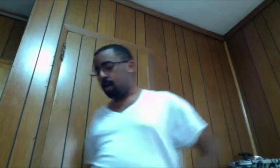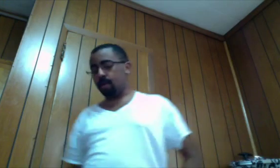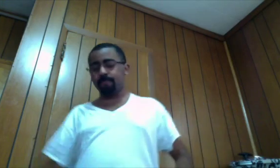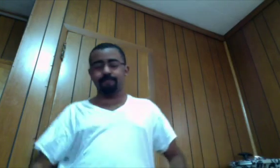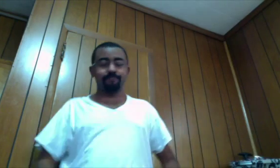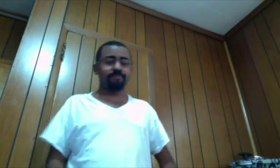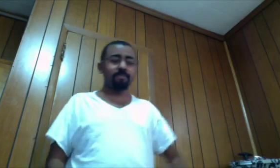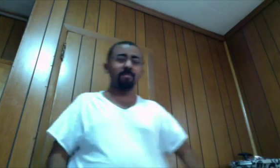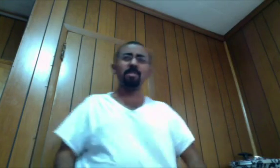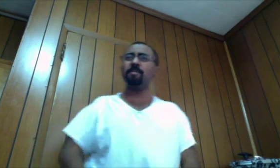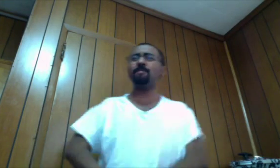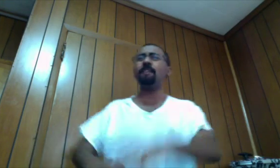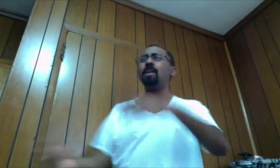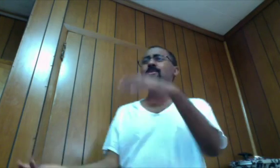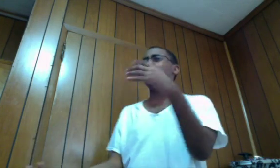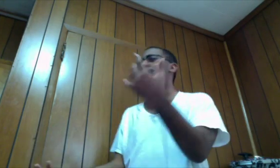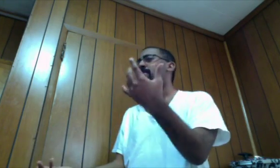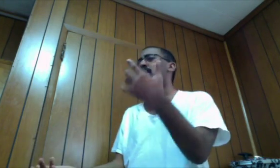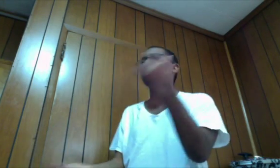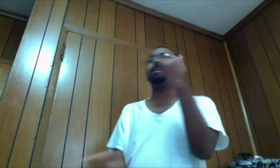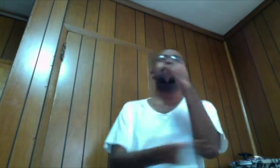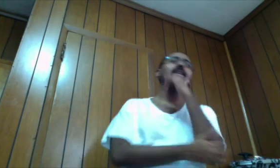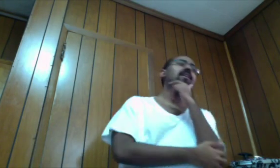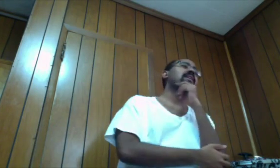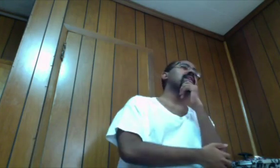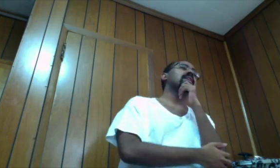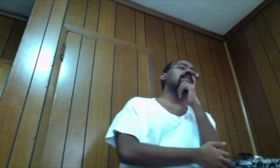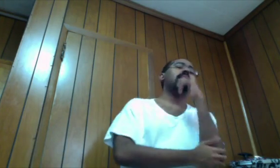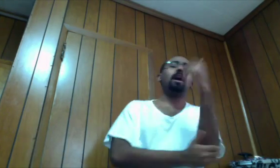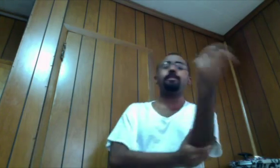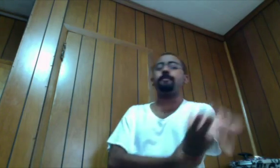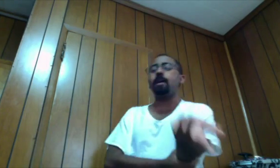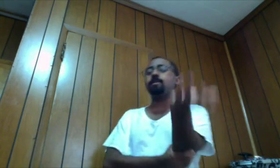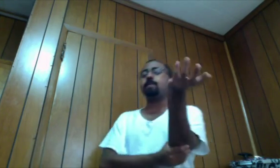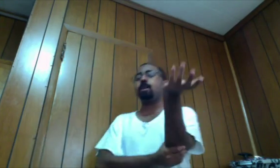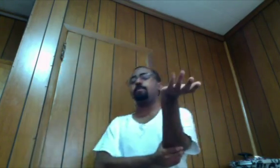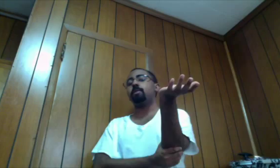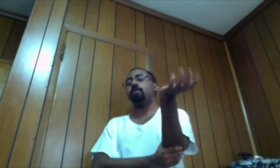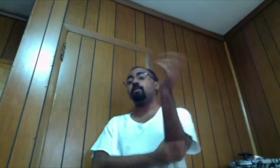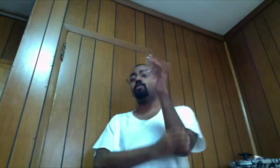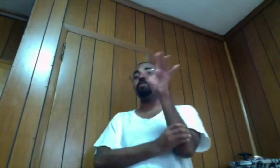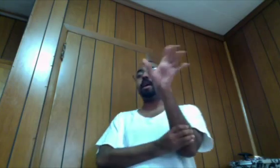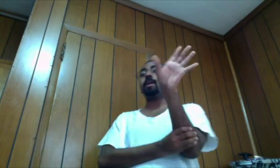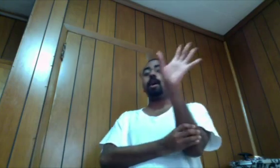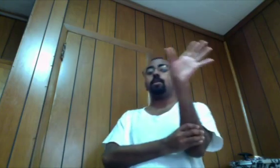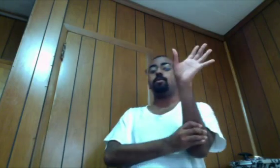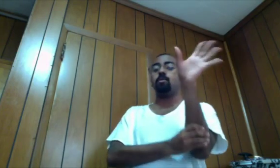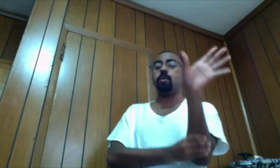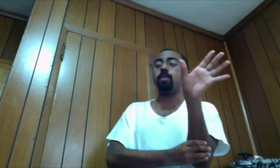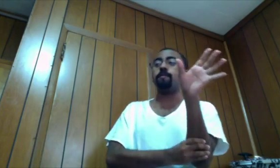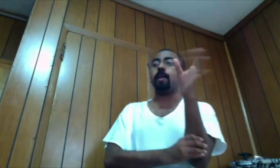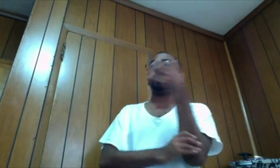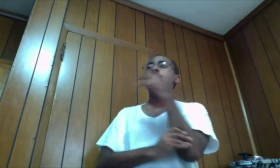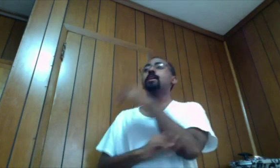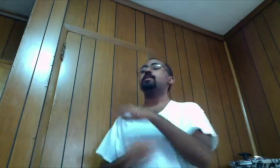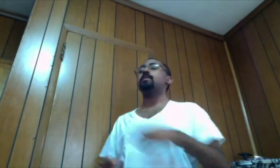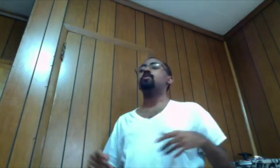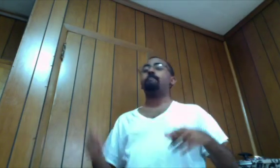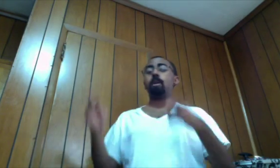But the fight was epic. How apparently you win the fight is either by